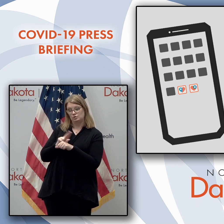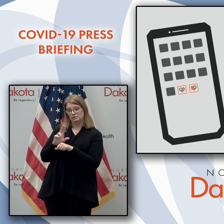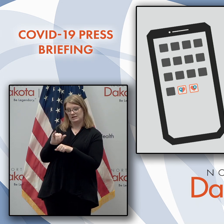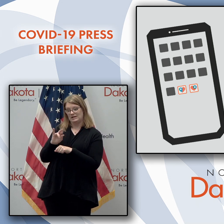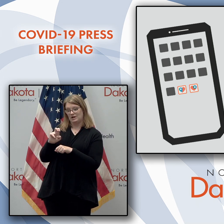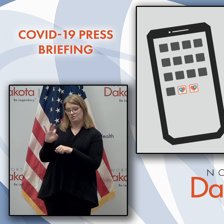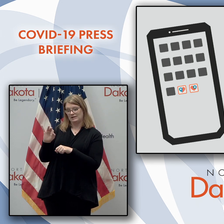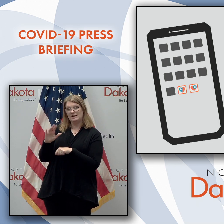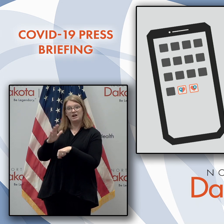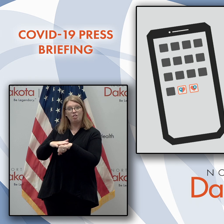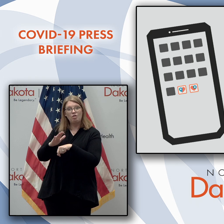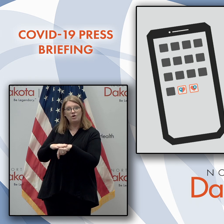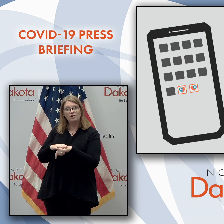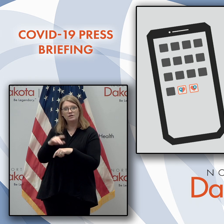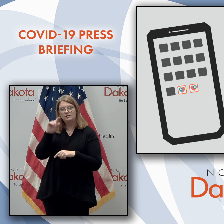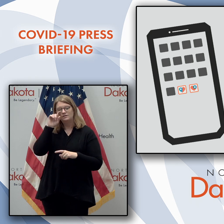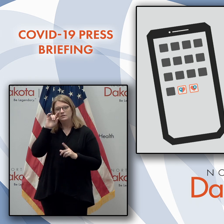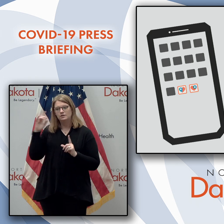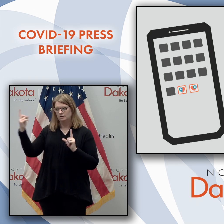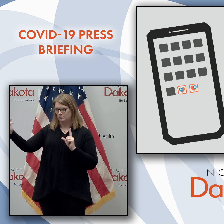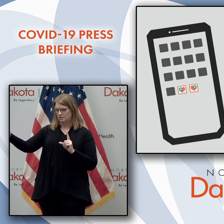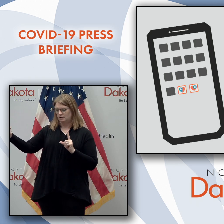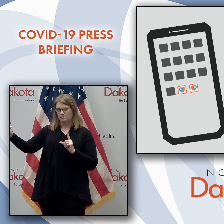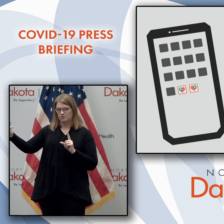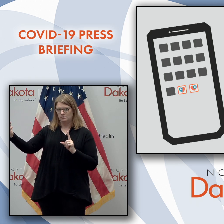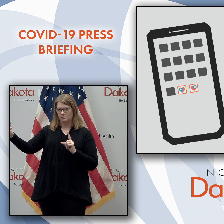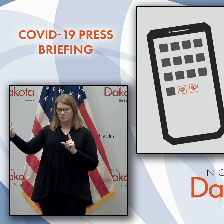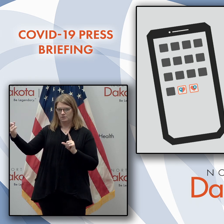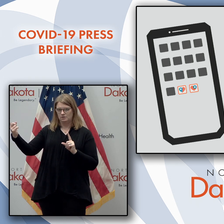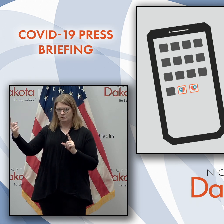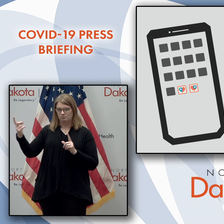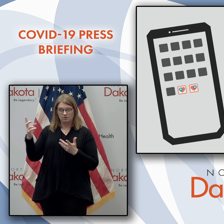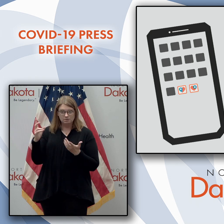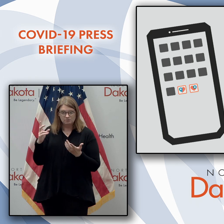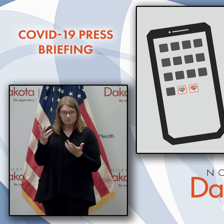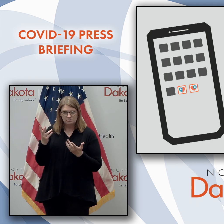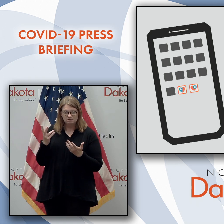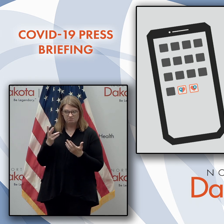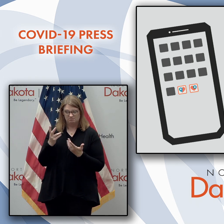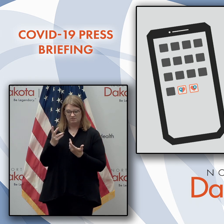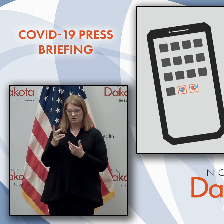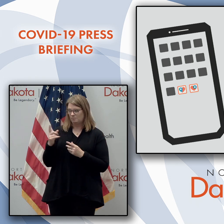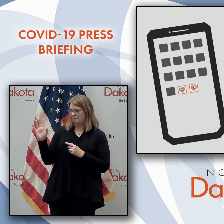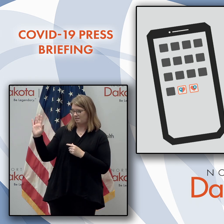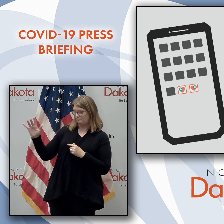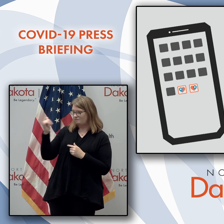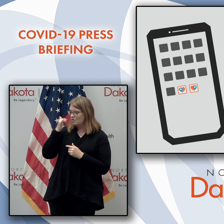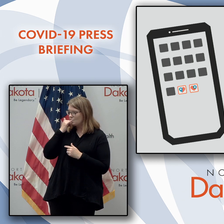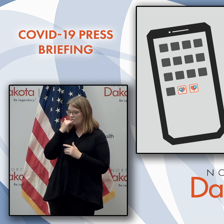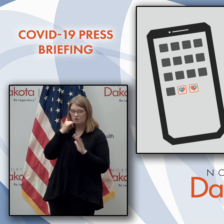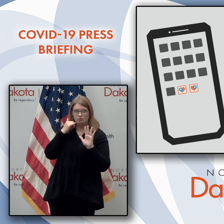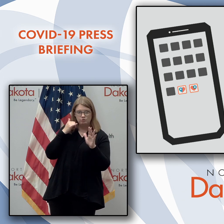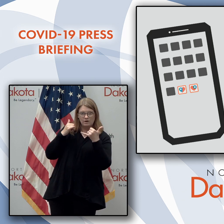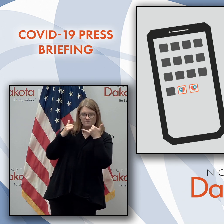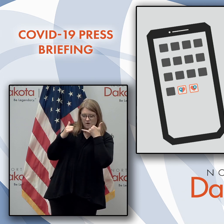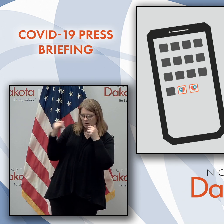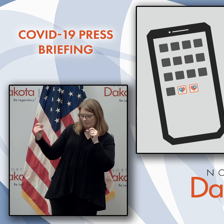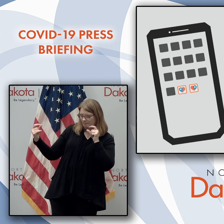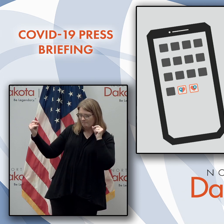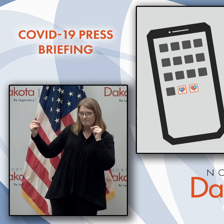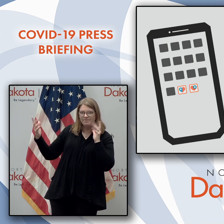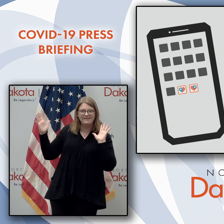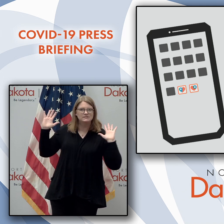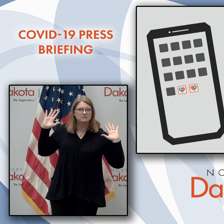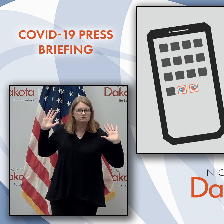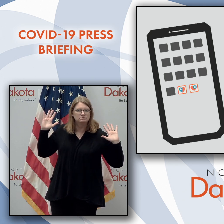get notified. No health, it wouldn't go through any health official organizations. It would be their phone to your phone. You're getting notified.